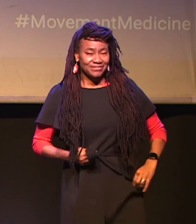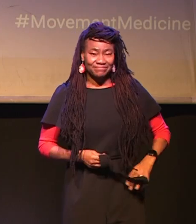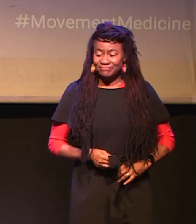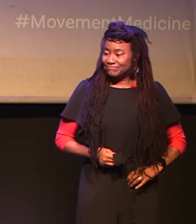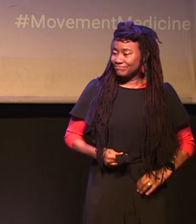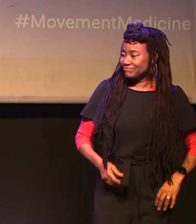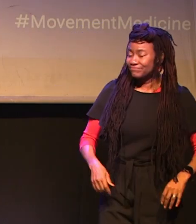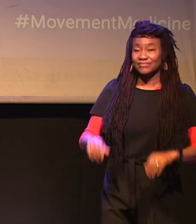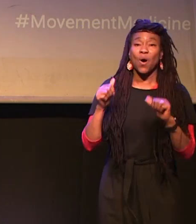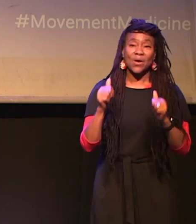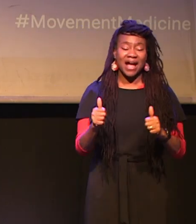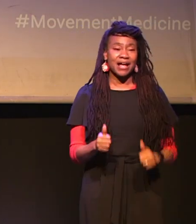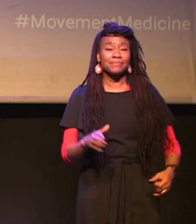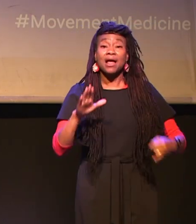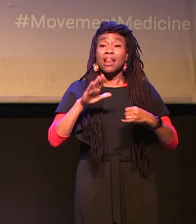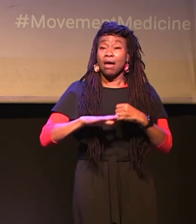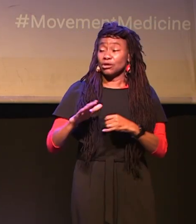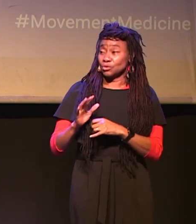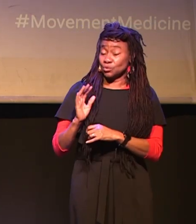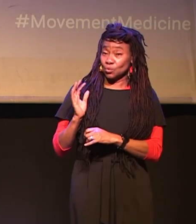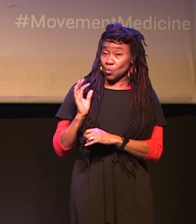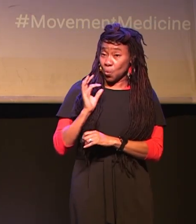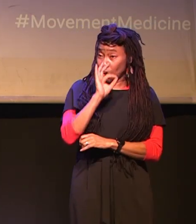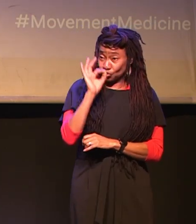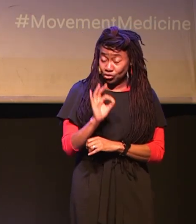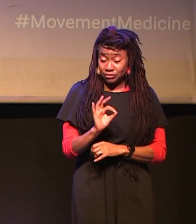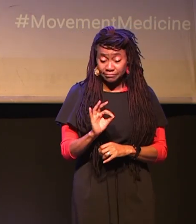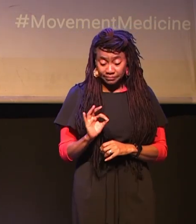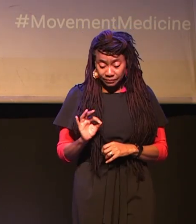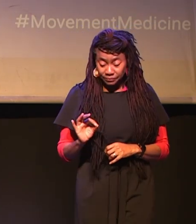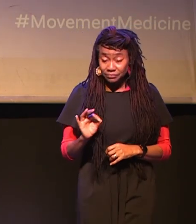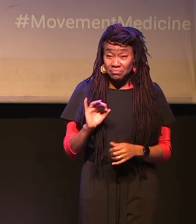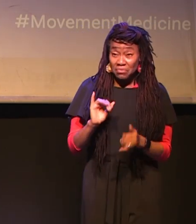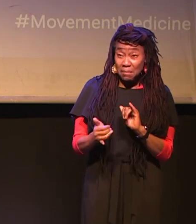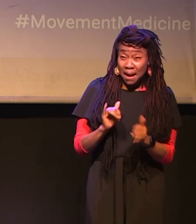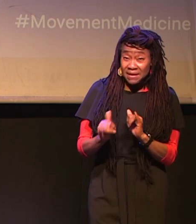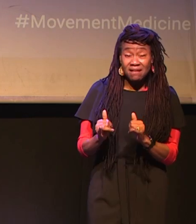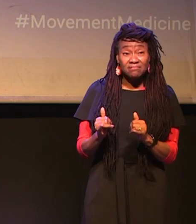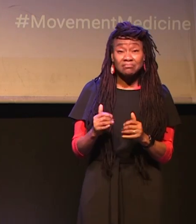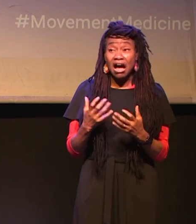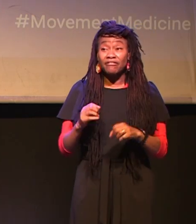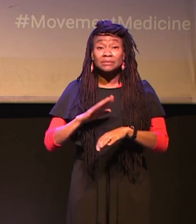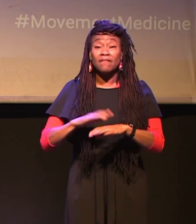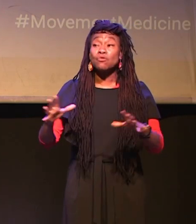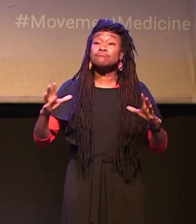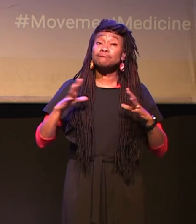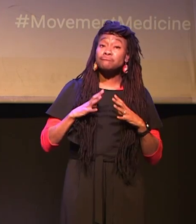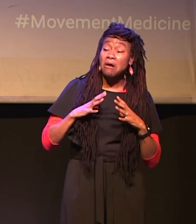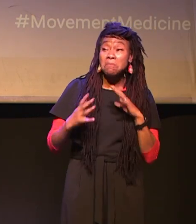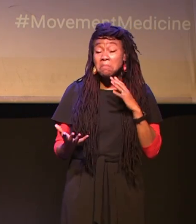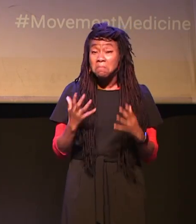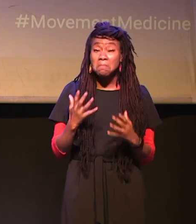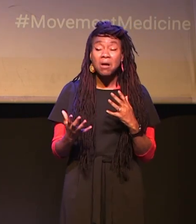Okay, last question, and then we may or may not have the time for a short energizer, and then open to up to